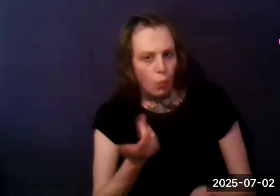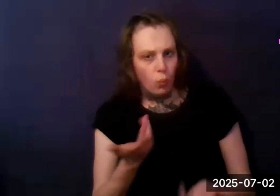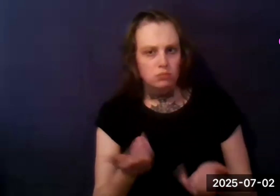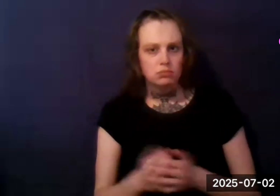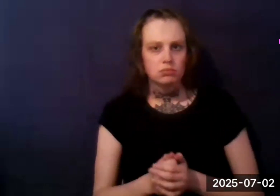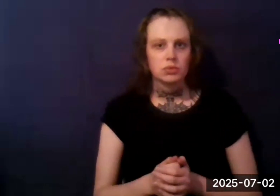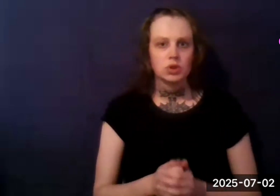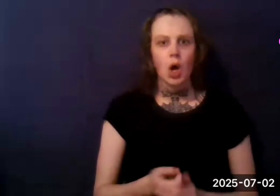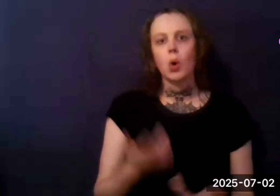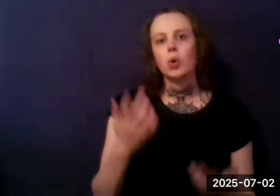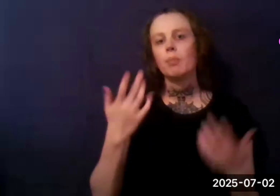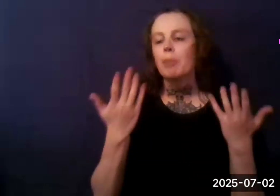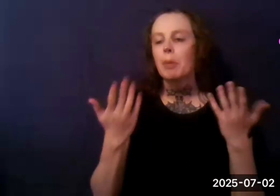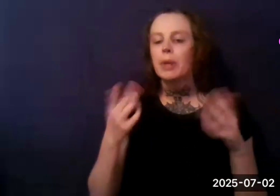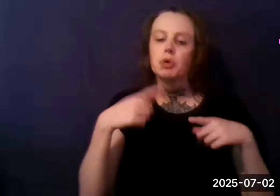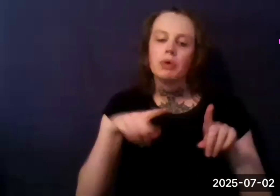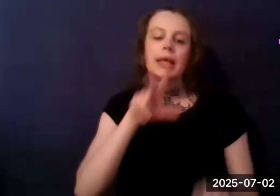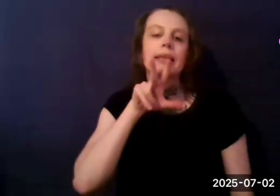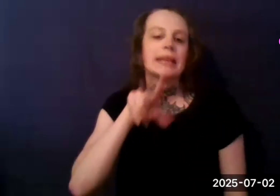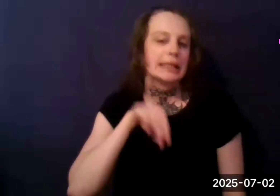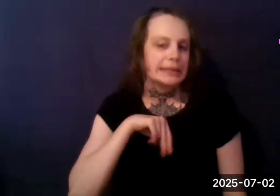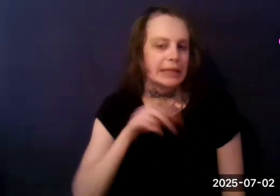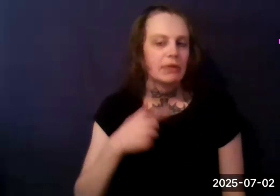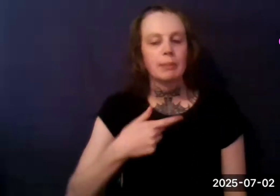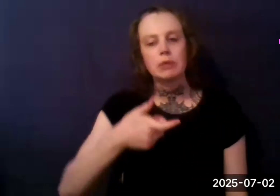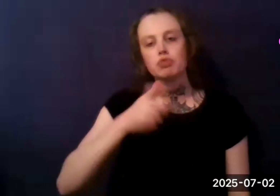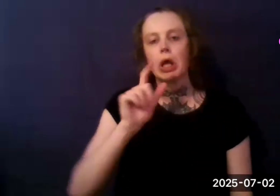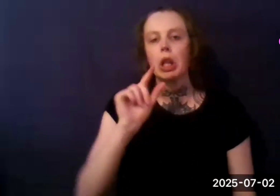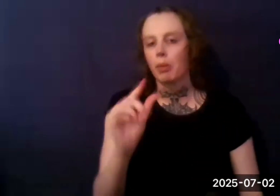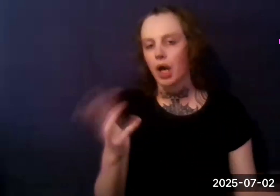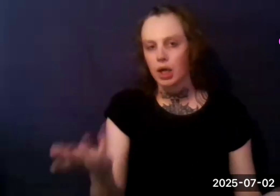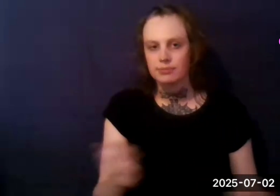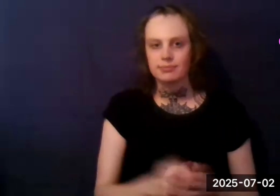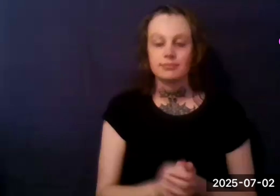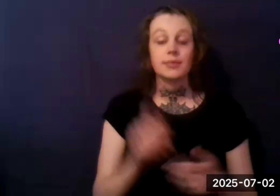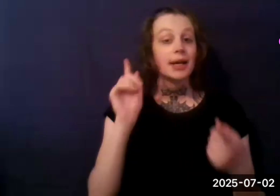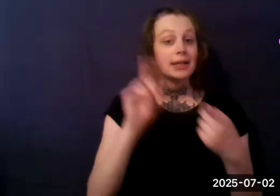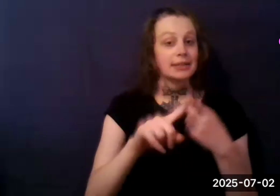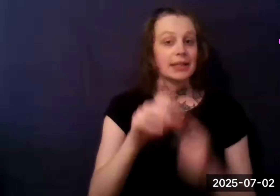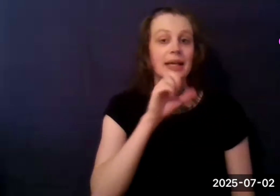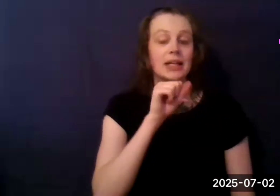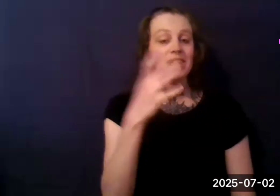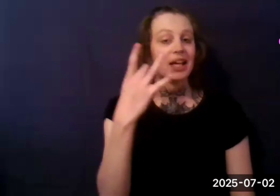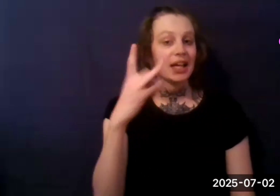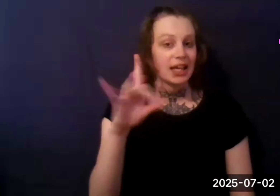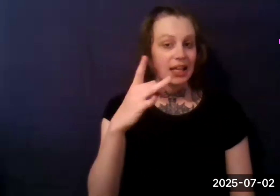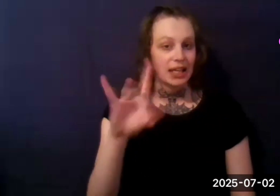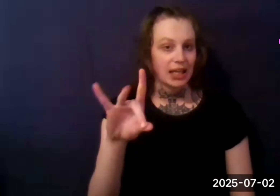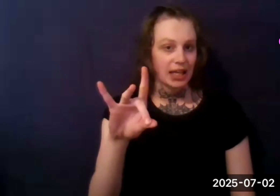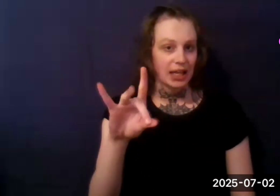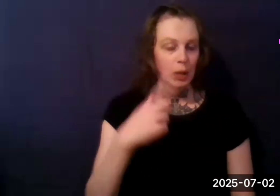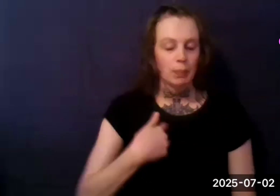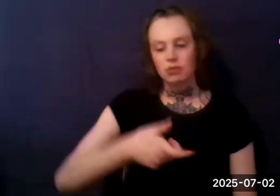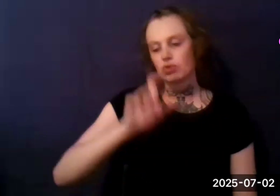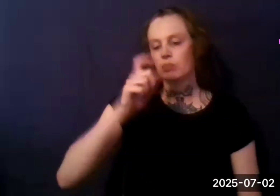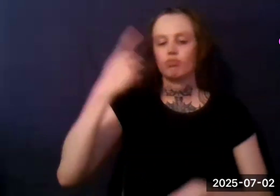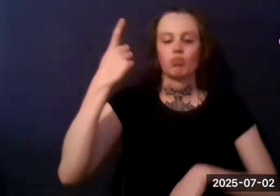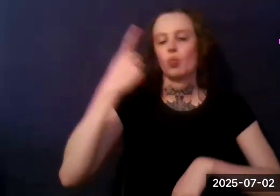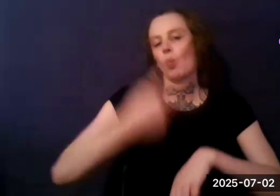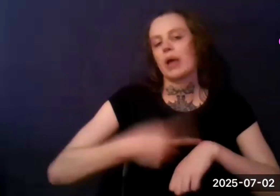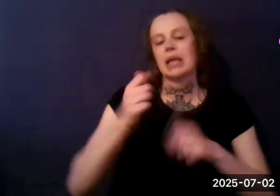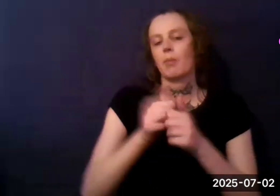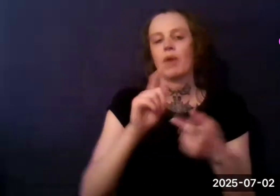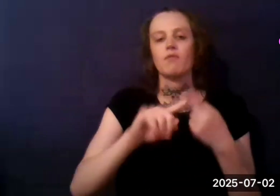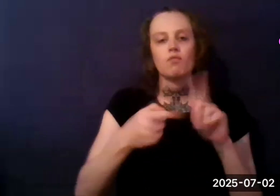like Thanksgiving, until I was 18. And it was like one time I drank with friends outside of